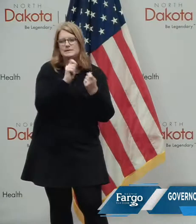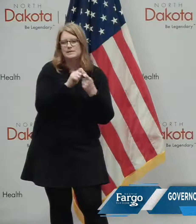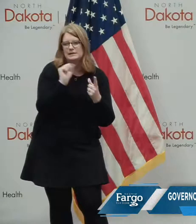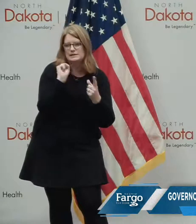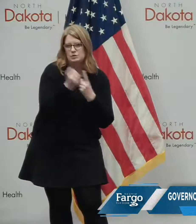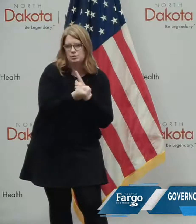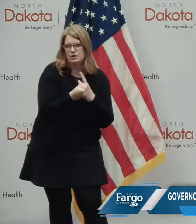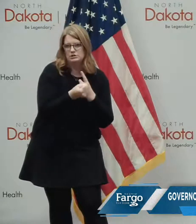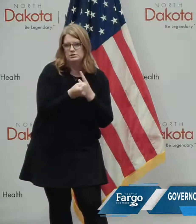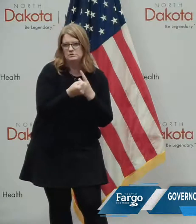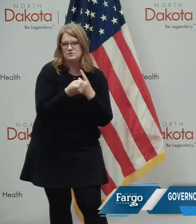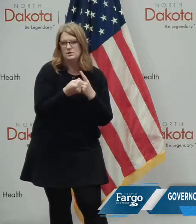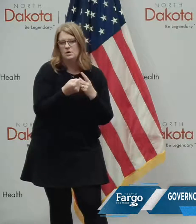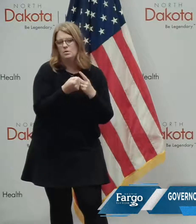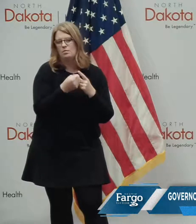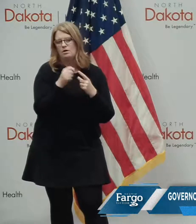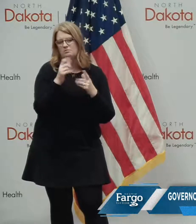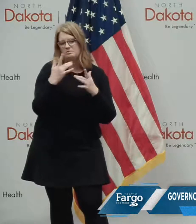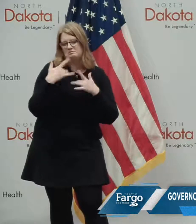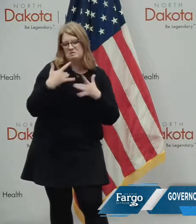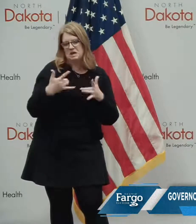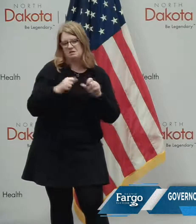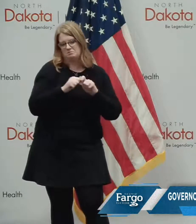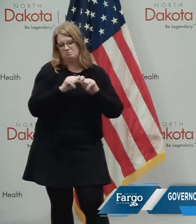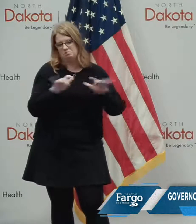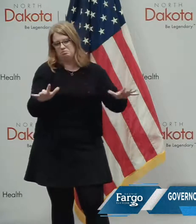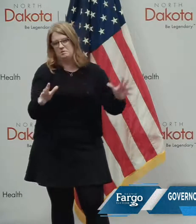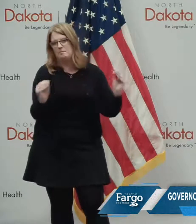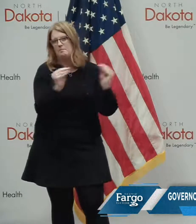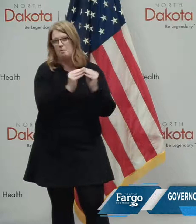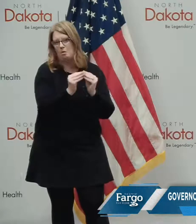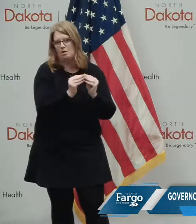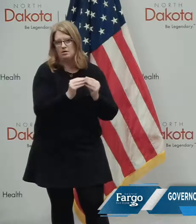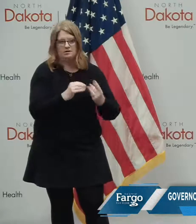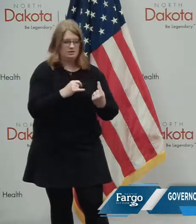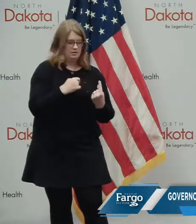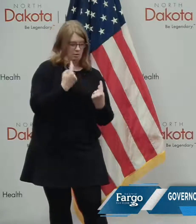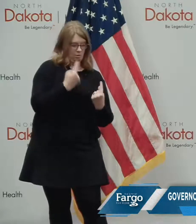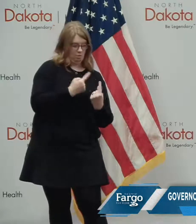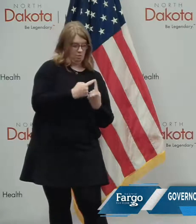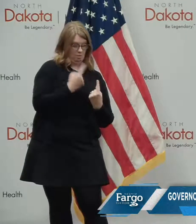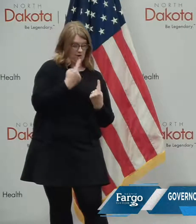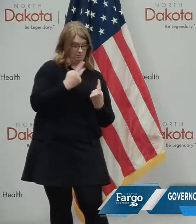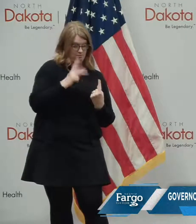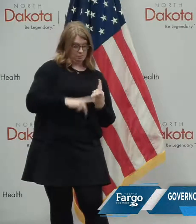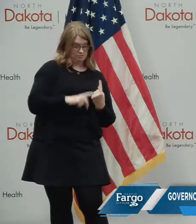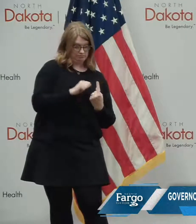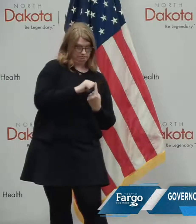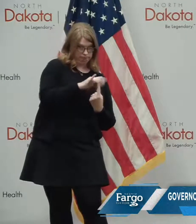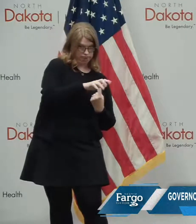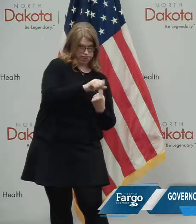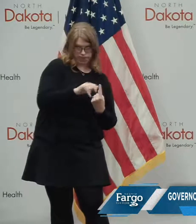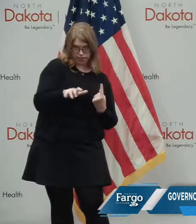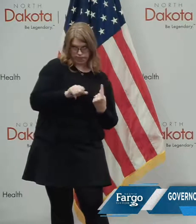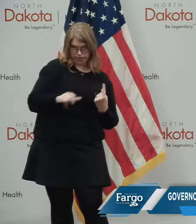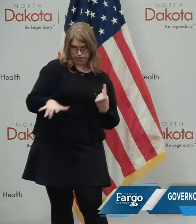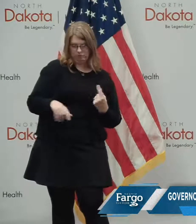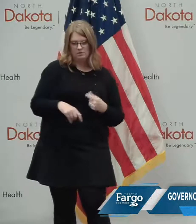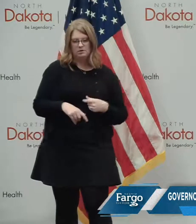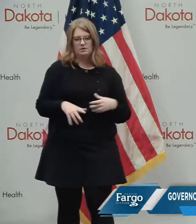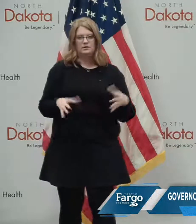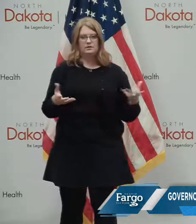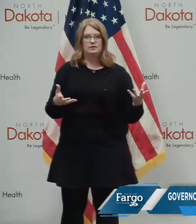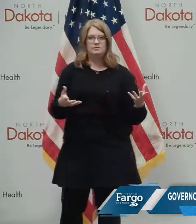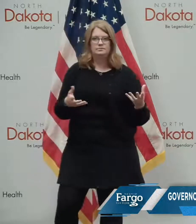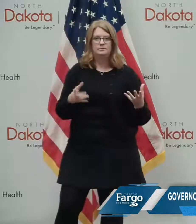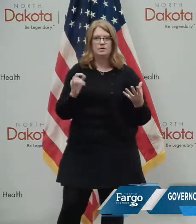super spreader events, but they could be the place where one person infects a lot of people, and then you have another group of people who are infected, but as soon as they